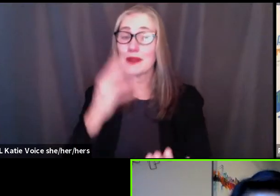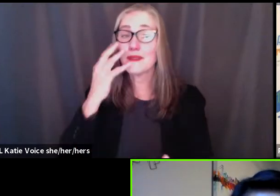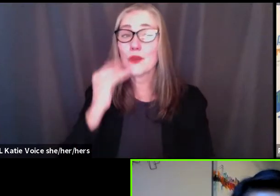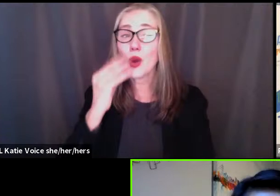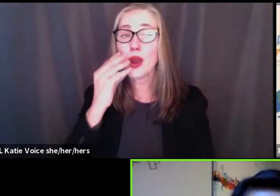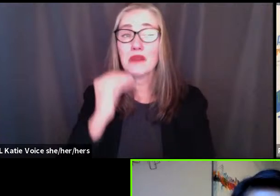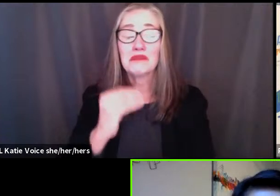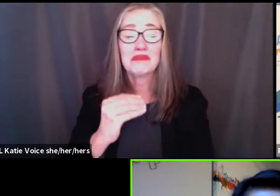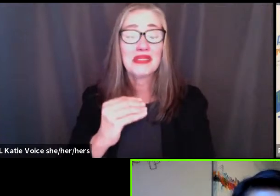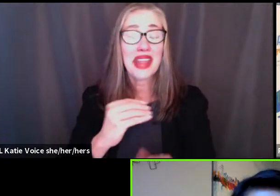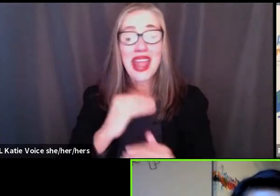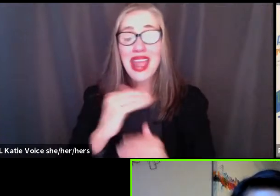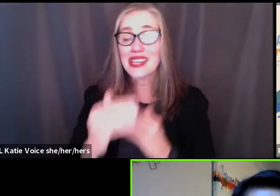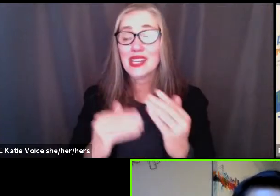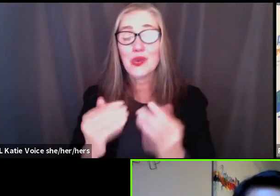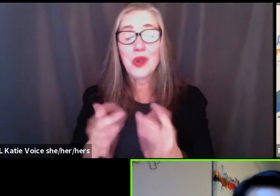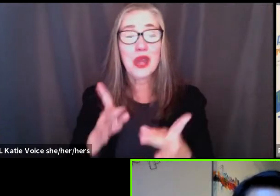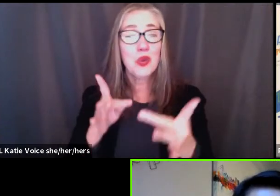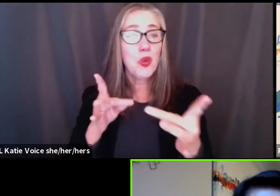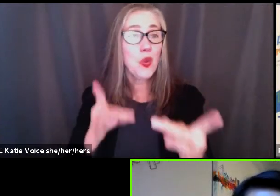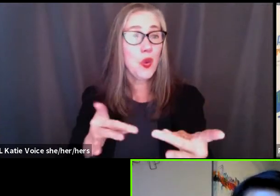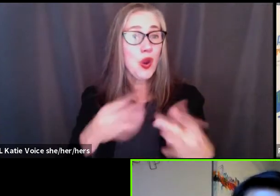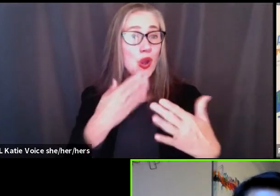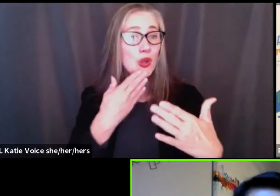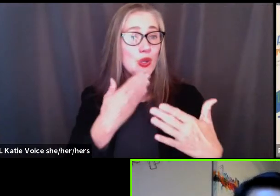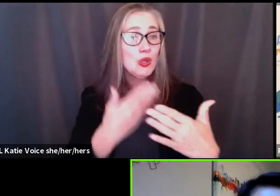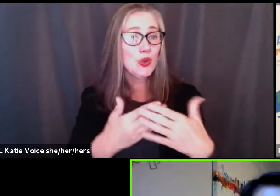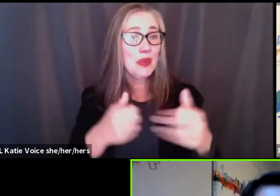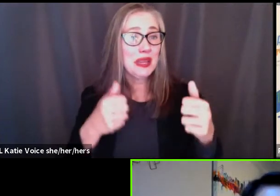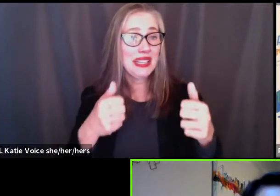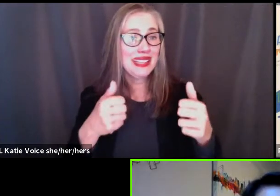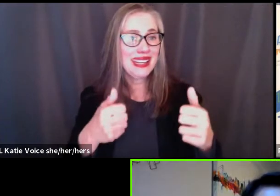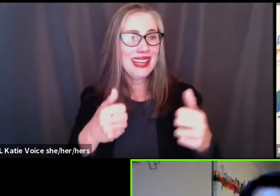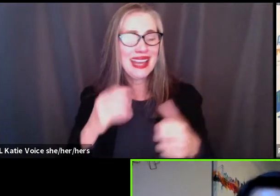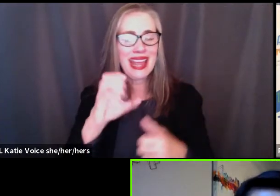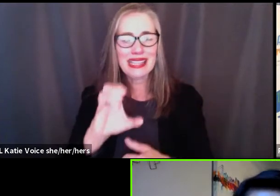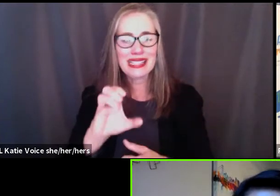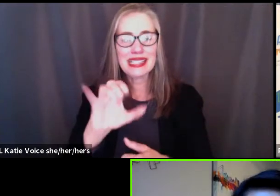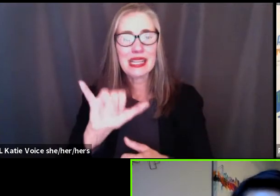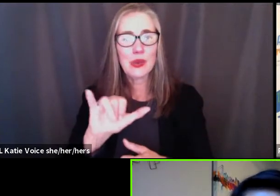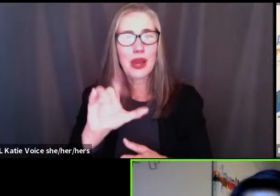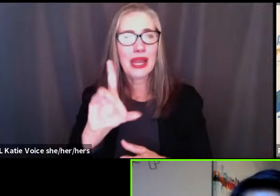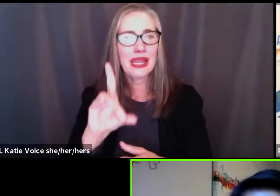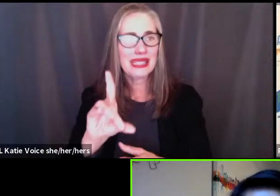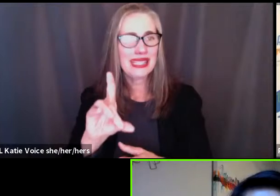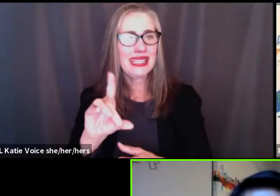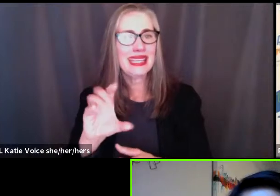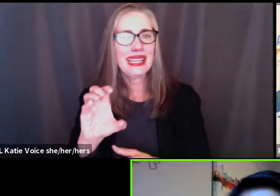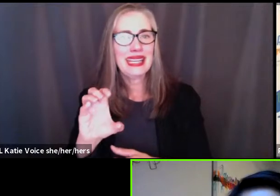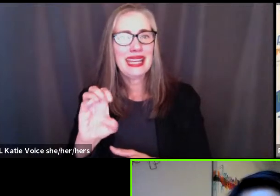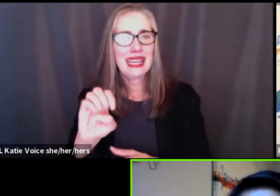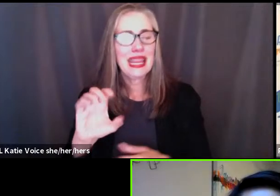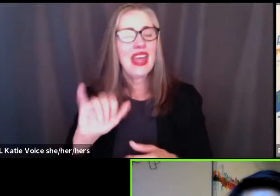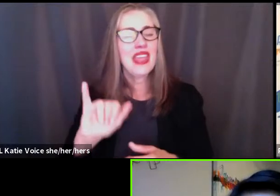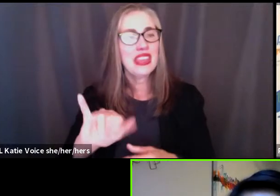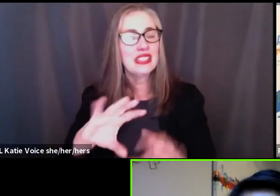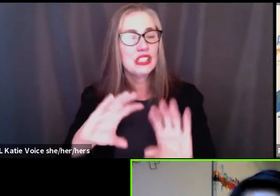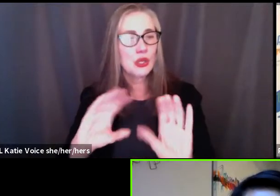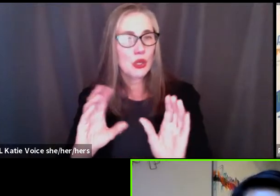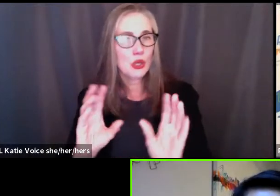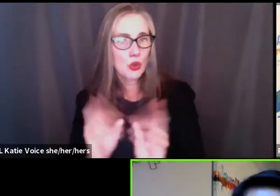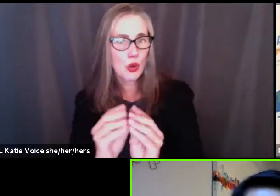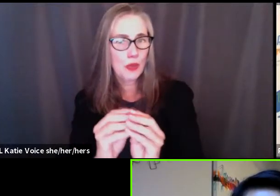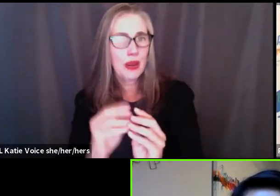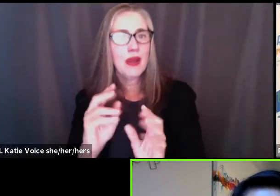swimmingly. Our CYD retreat is also going to be a convening of our caucuses, our political